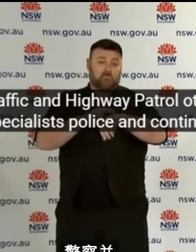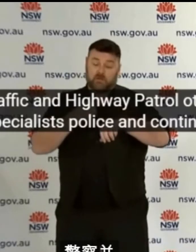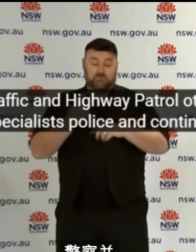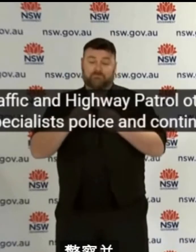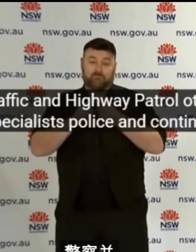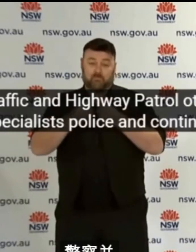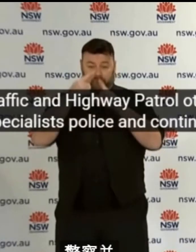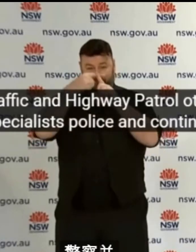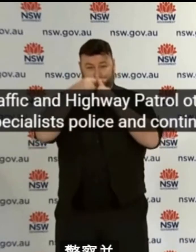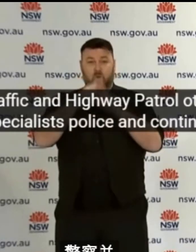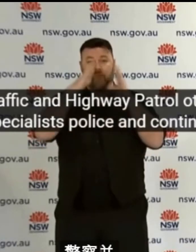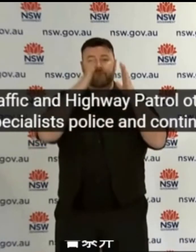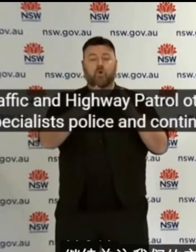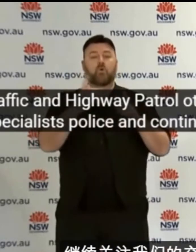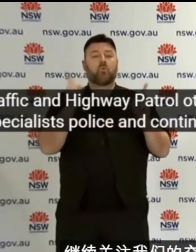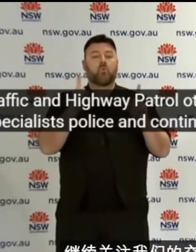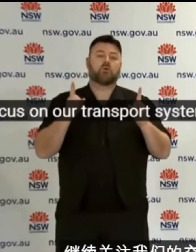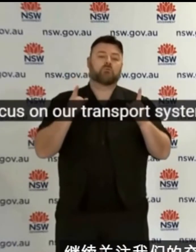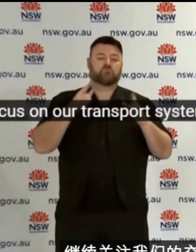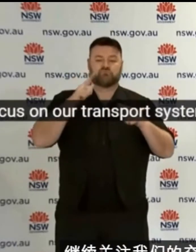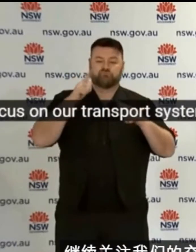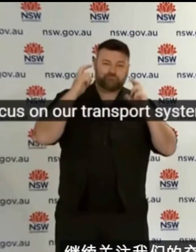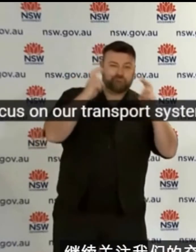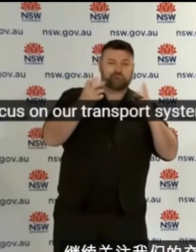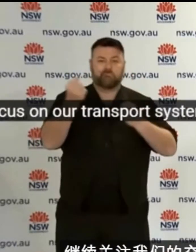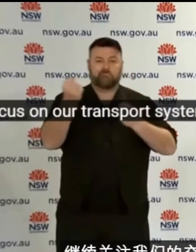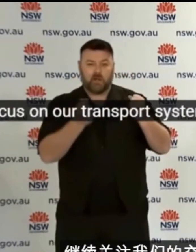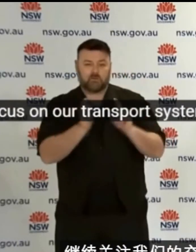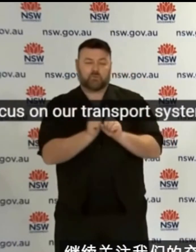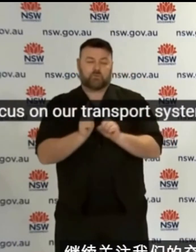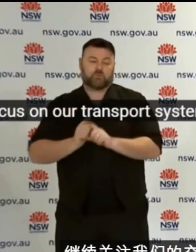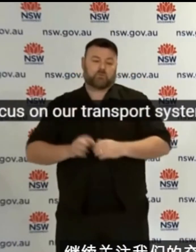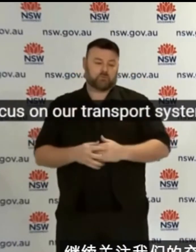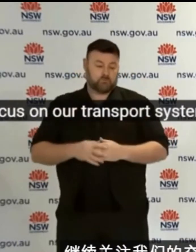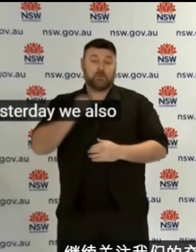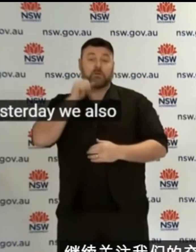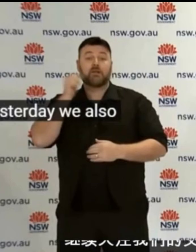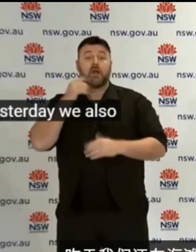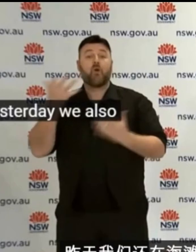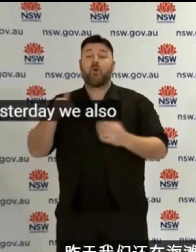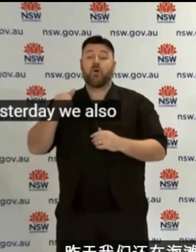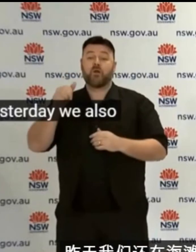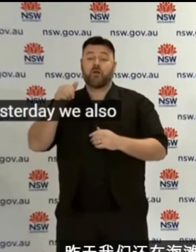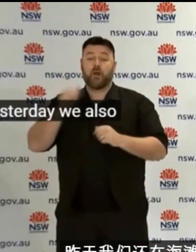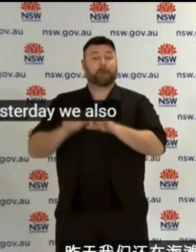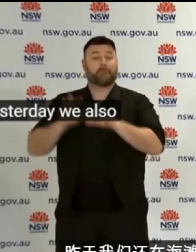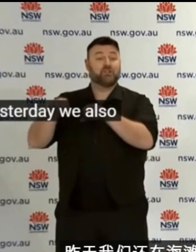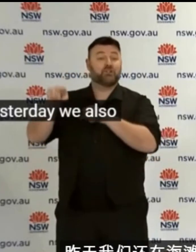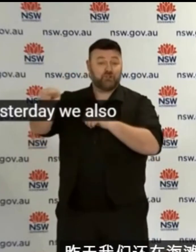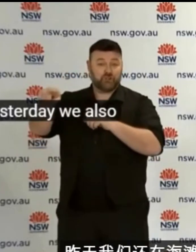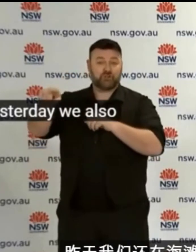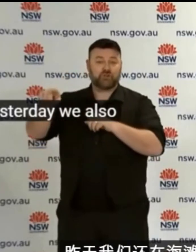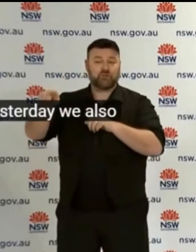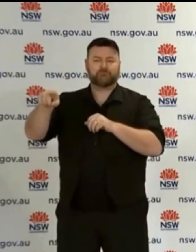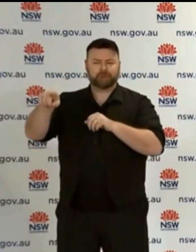on our transport system. Yesterday we also seen along the beaches, we now have an operation